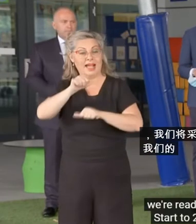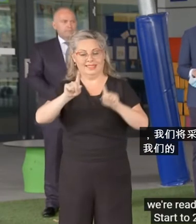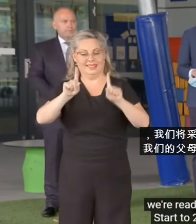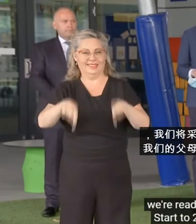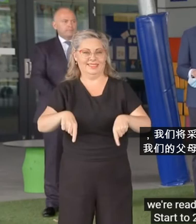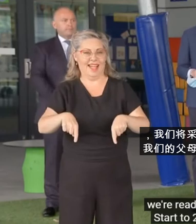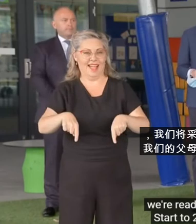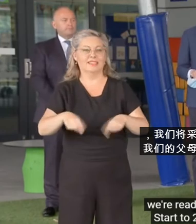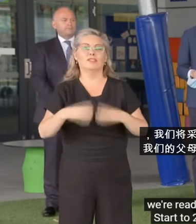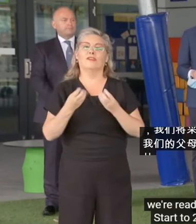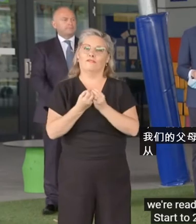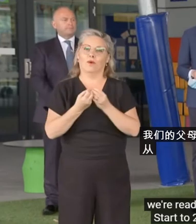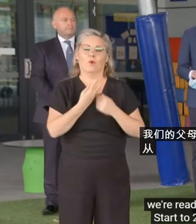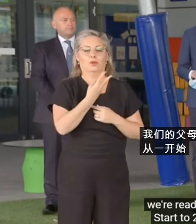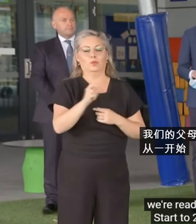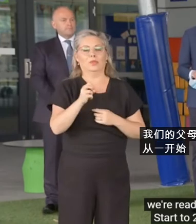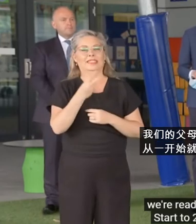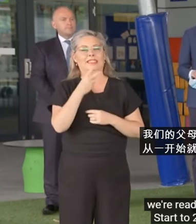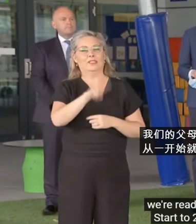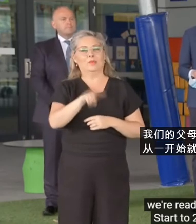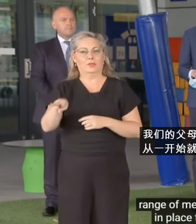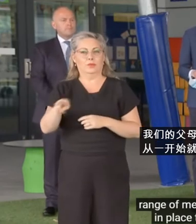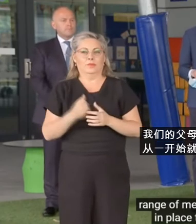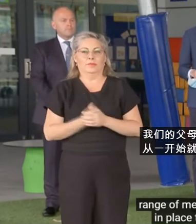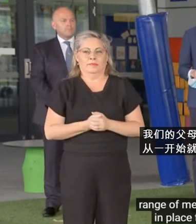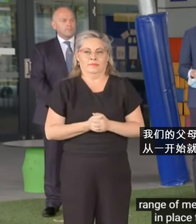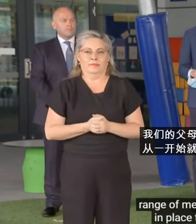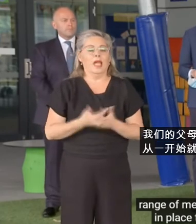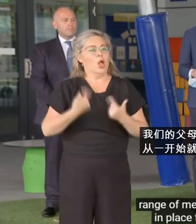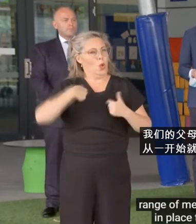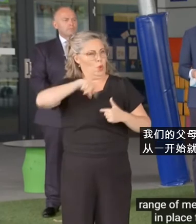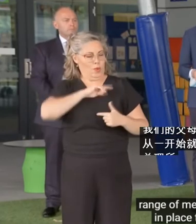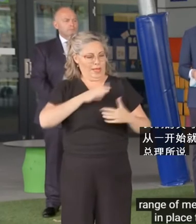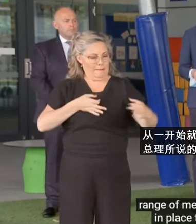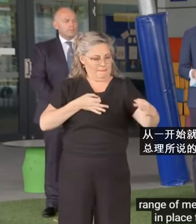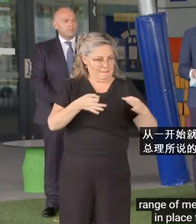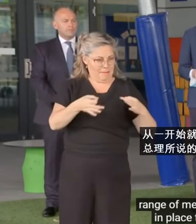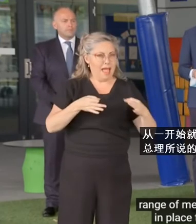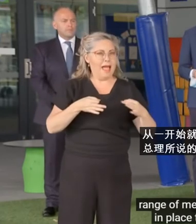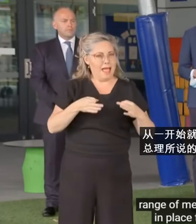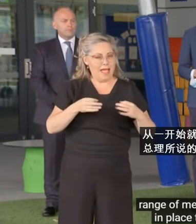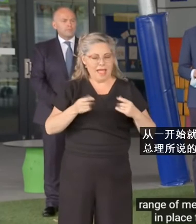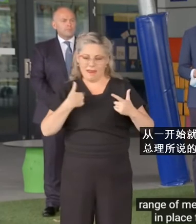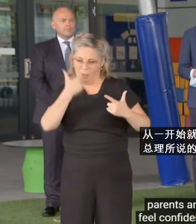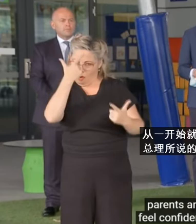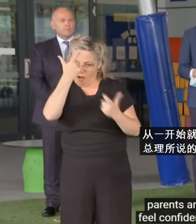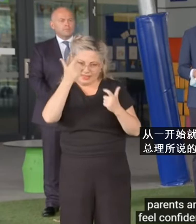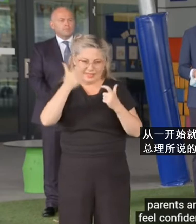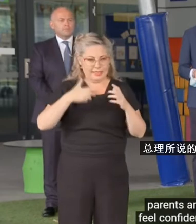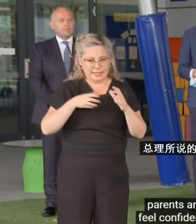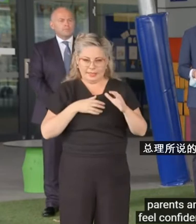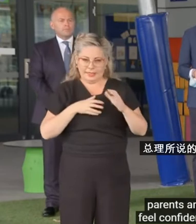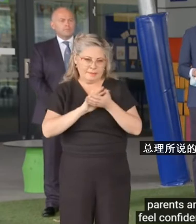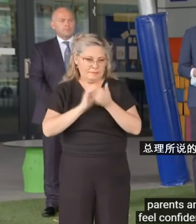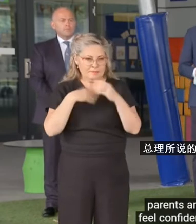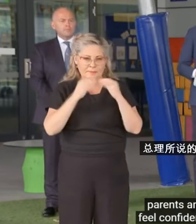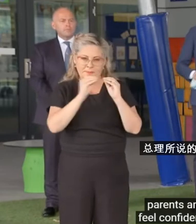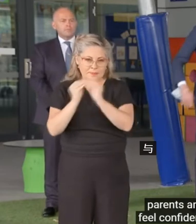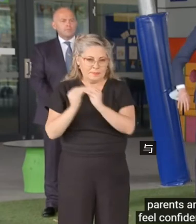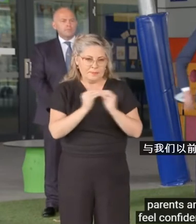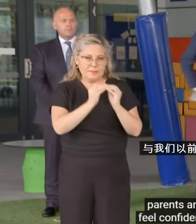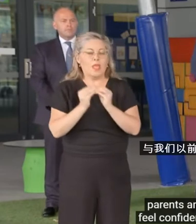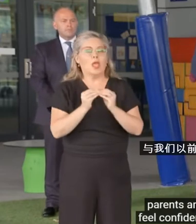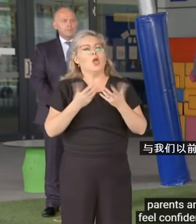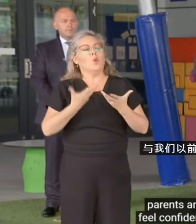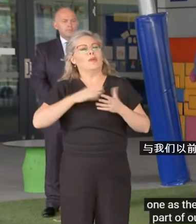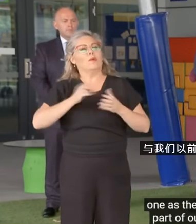that our parents and our students will feel confident from day one, term one. As the Premier said, a key part of our return to school this year, which is